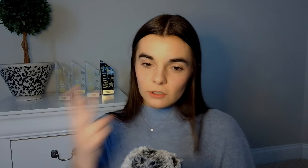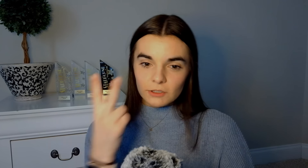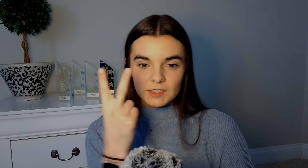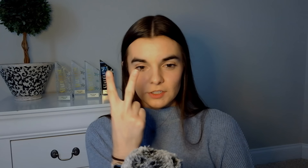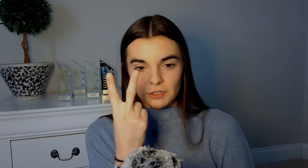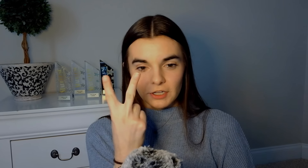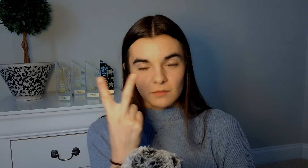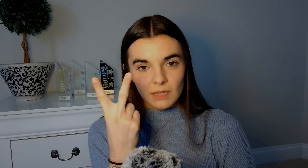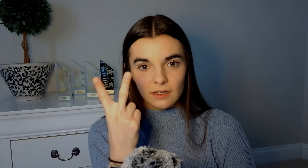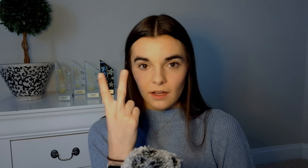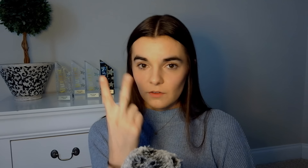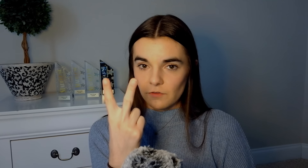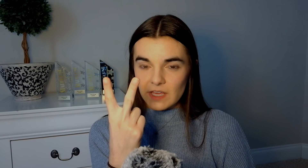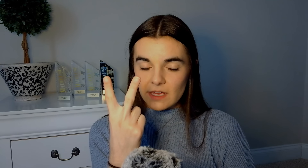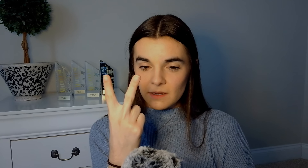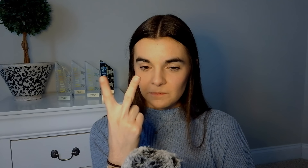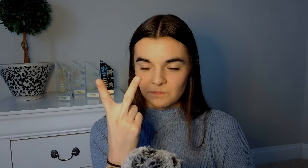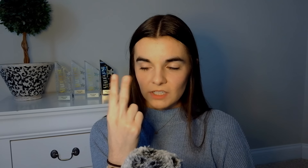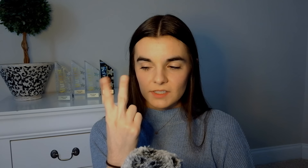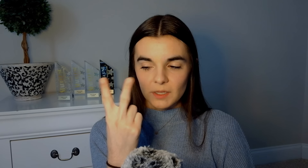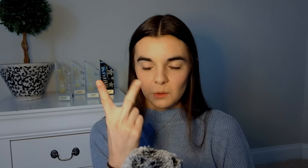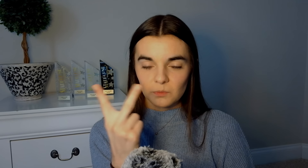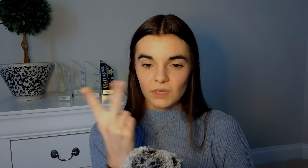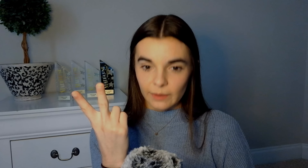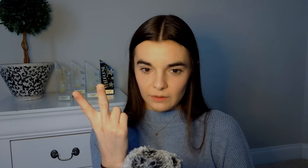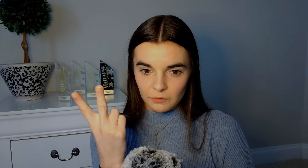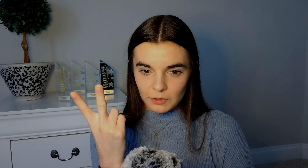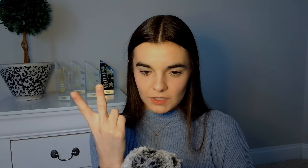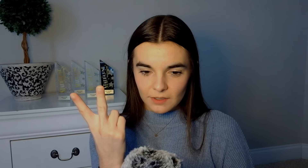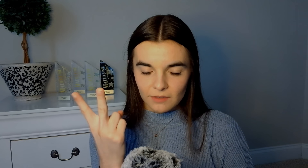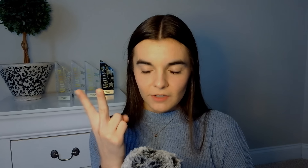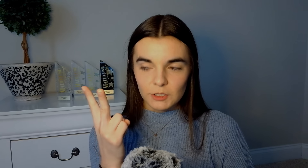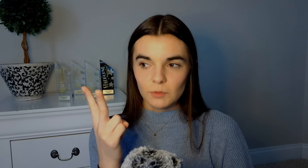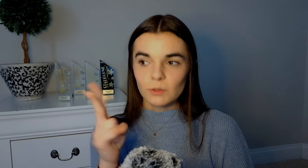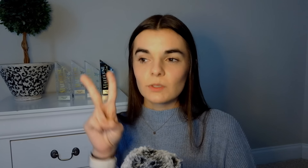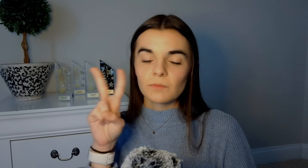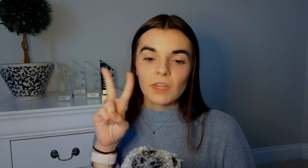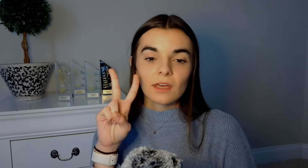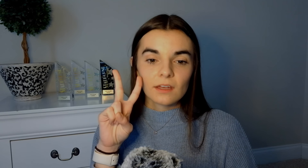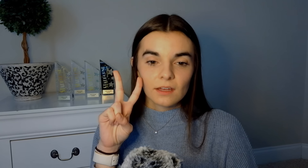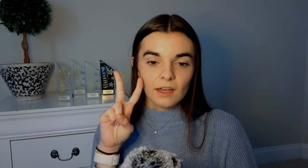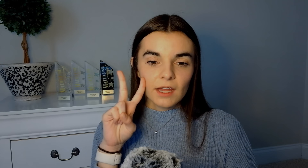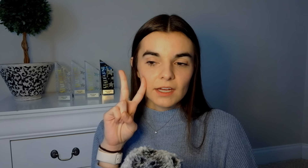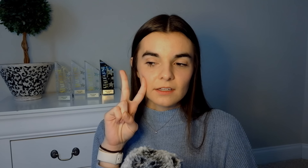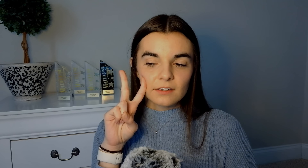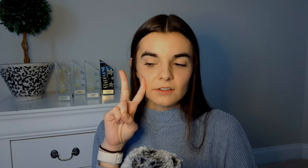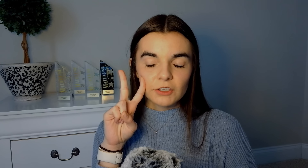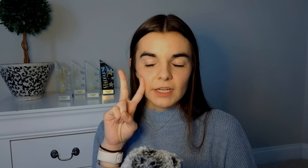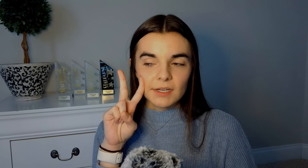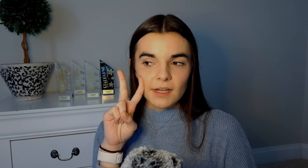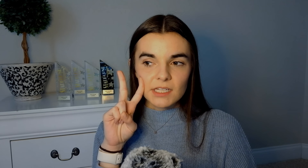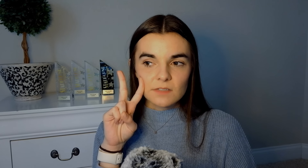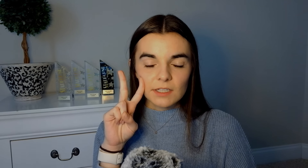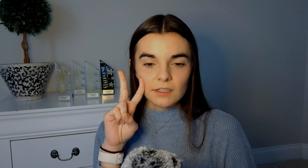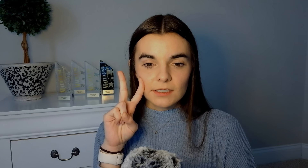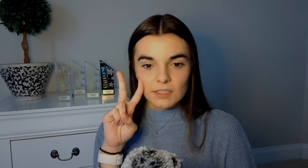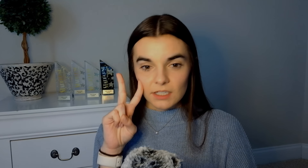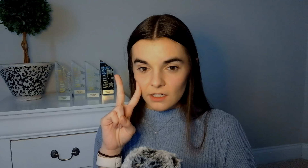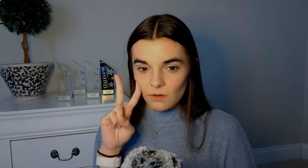Vegetables, you're gonna make a V, so like the first letter of vegetables, and your index finger is gonna go on